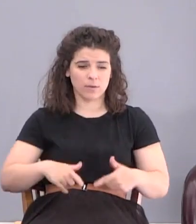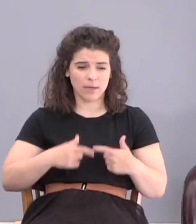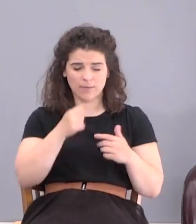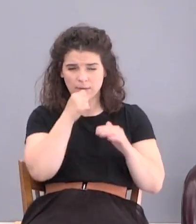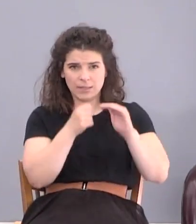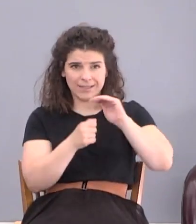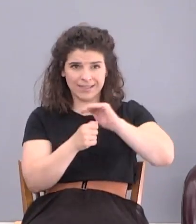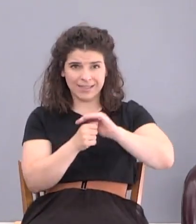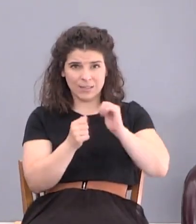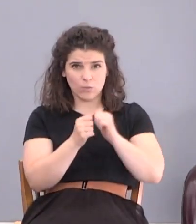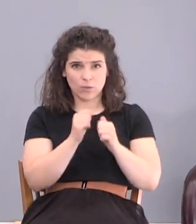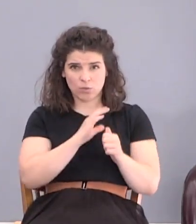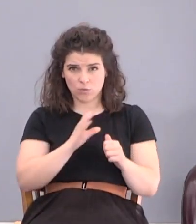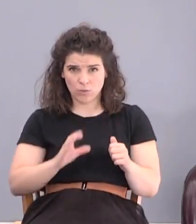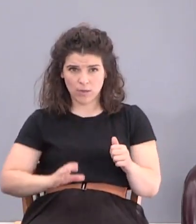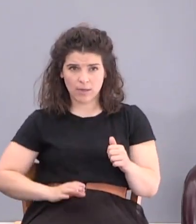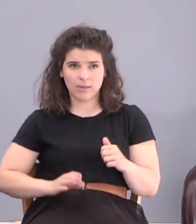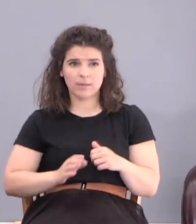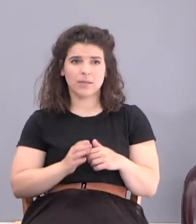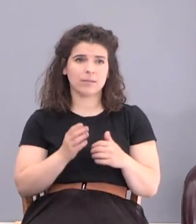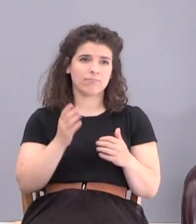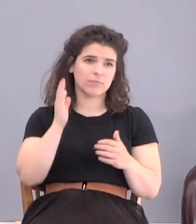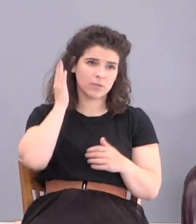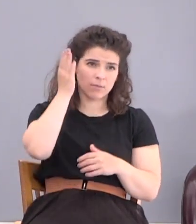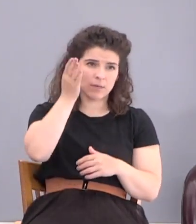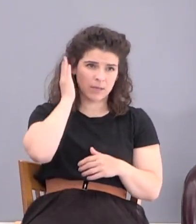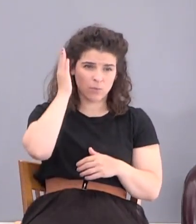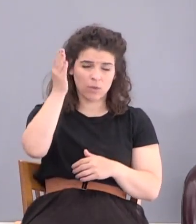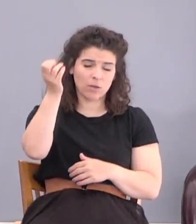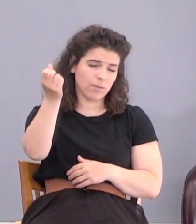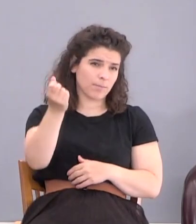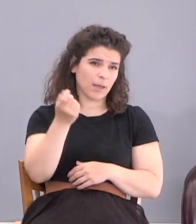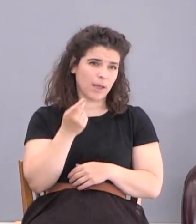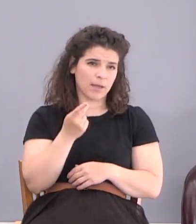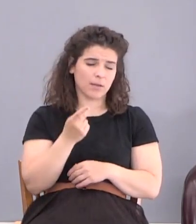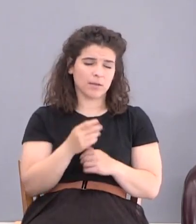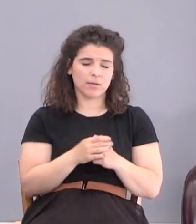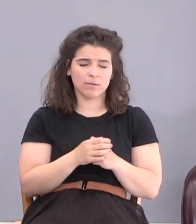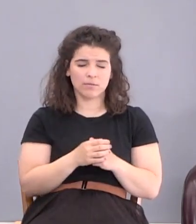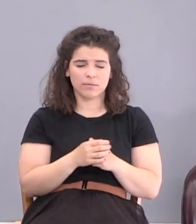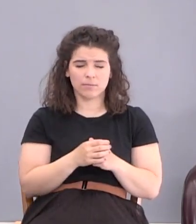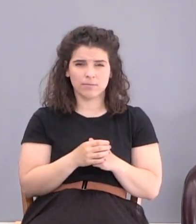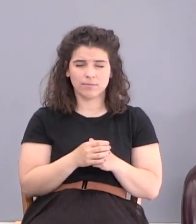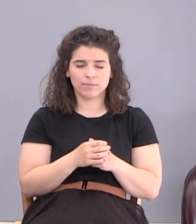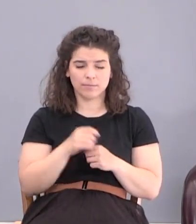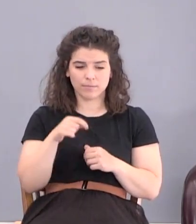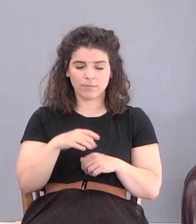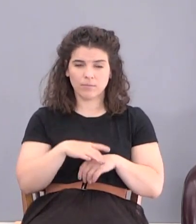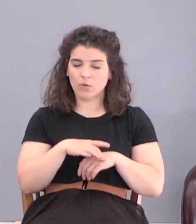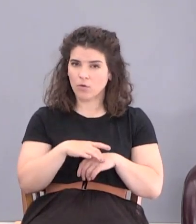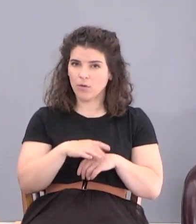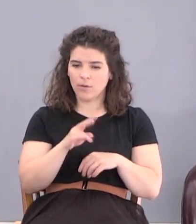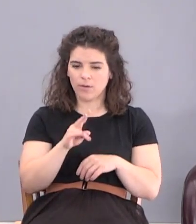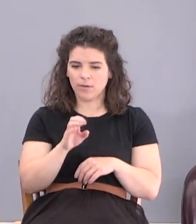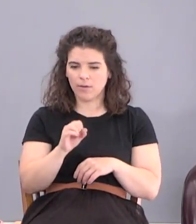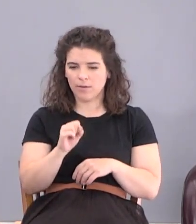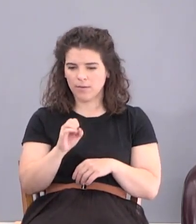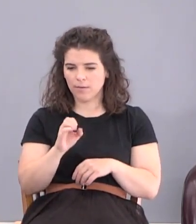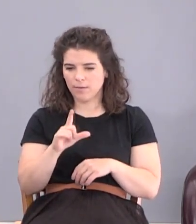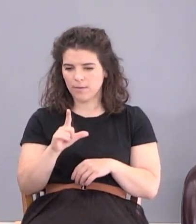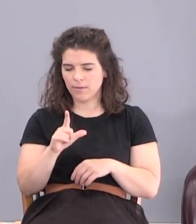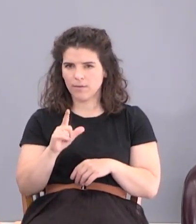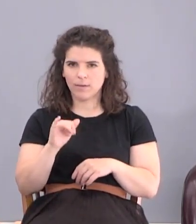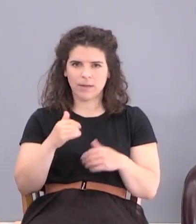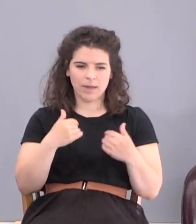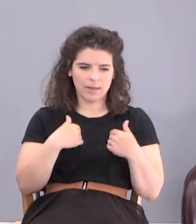Christ, and someday he's going to come back for us. And this earthen vessel that has